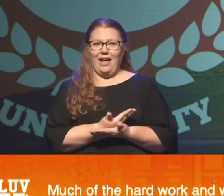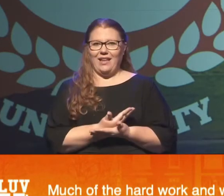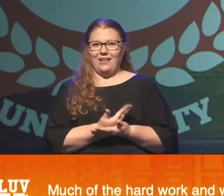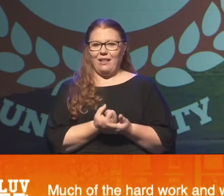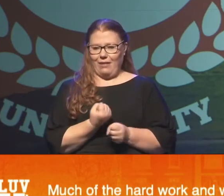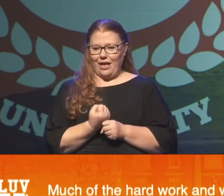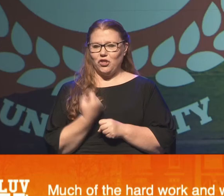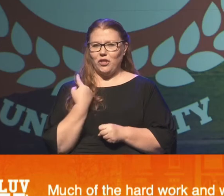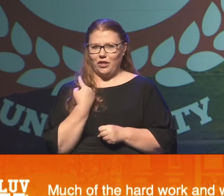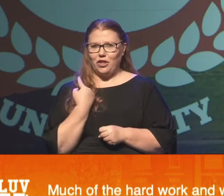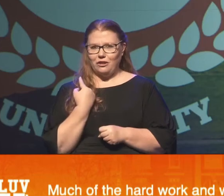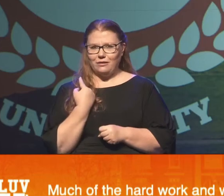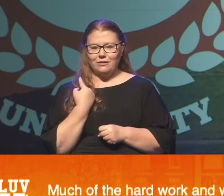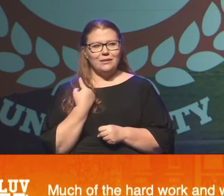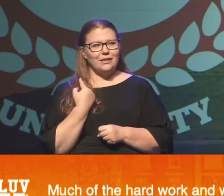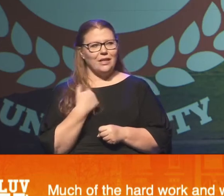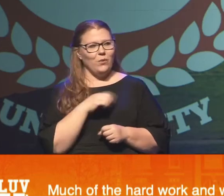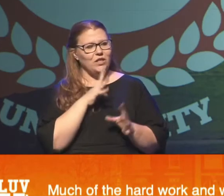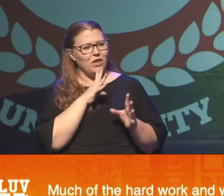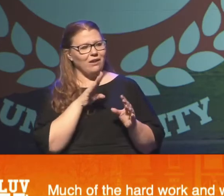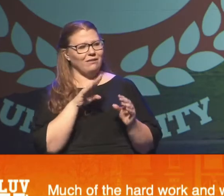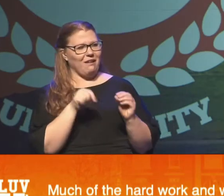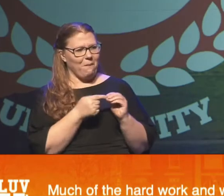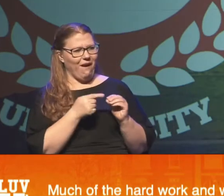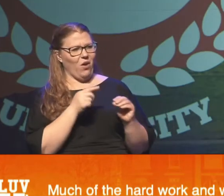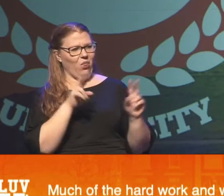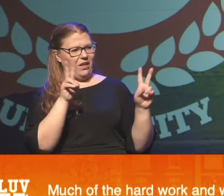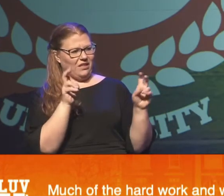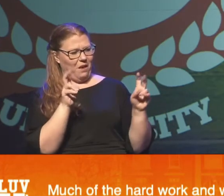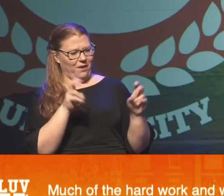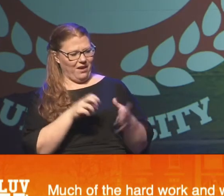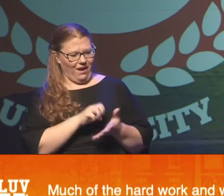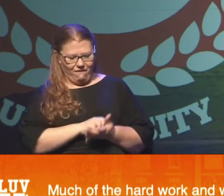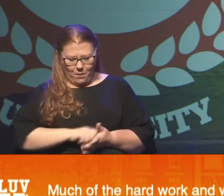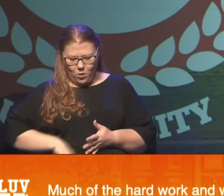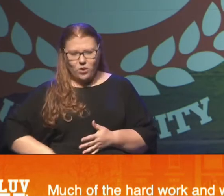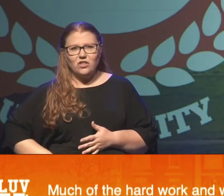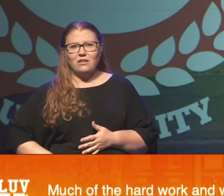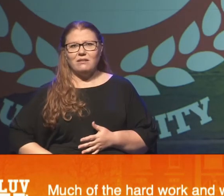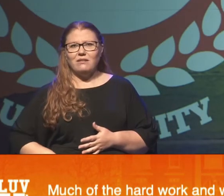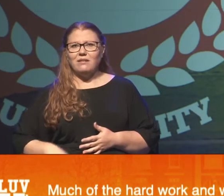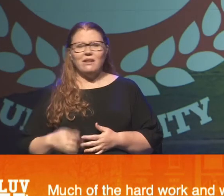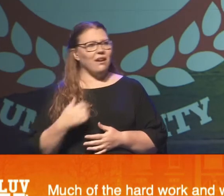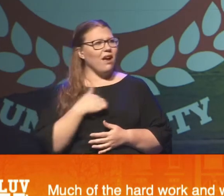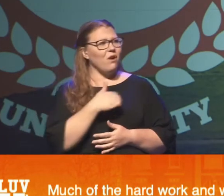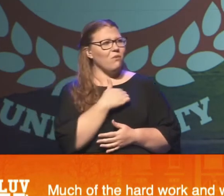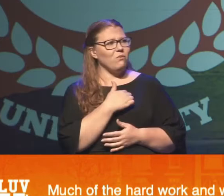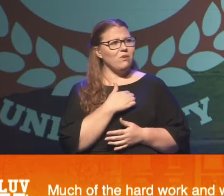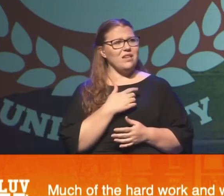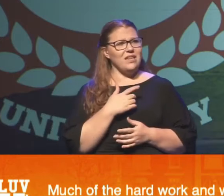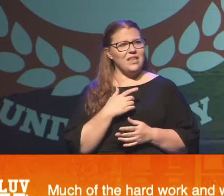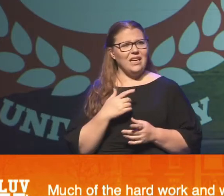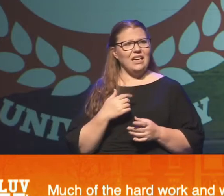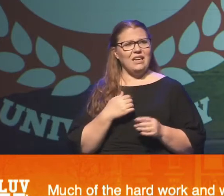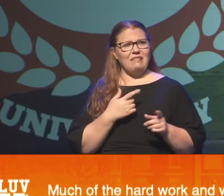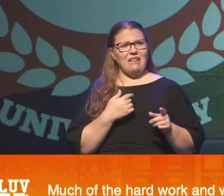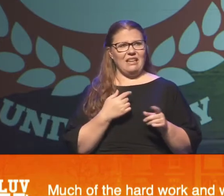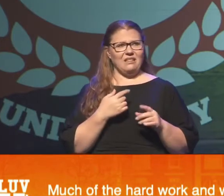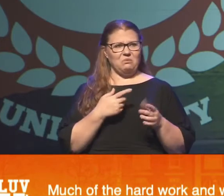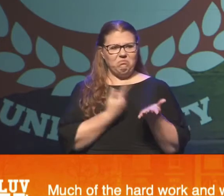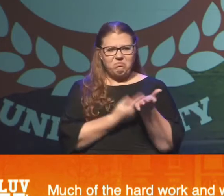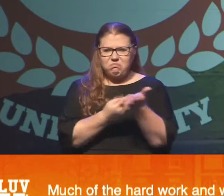last year, and we were talking about the whole topic of abortion. And we went around and around and